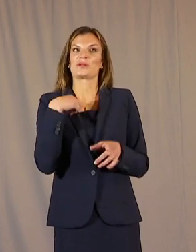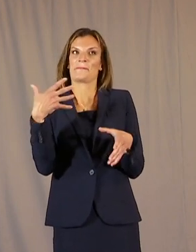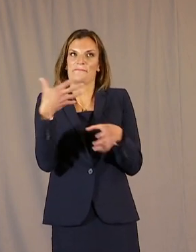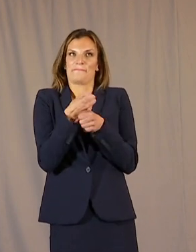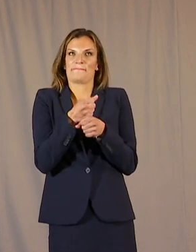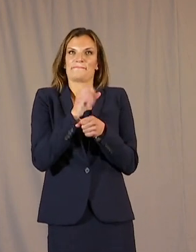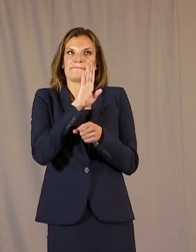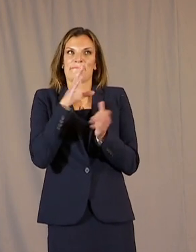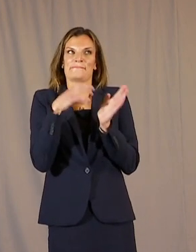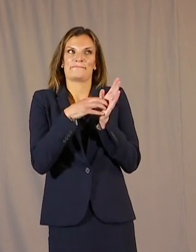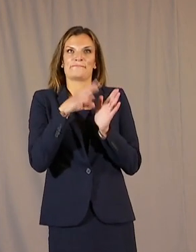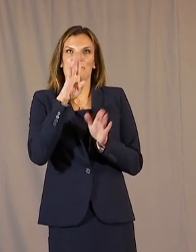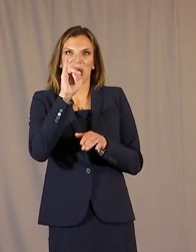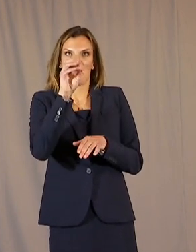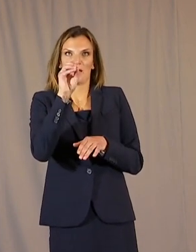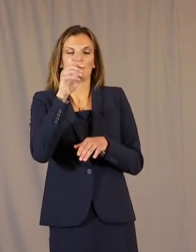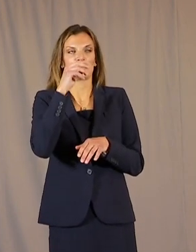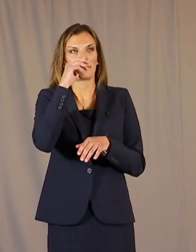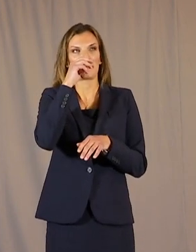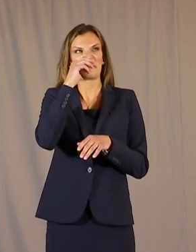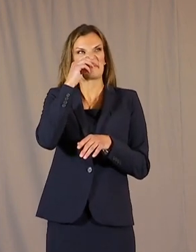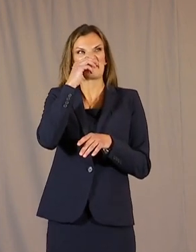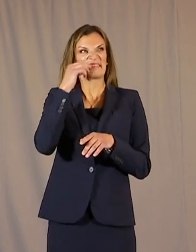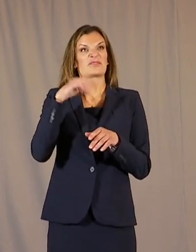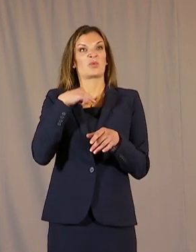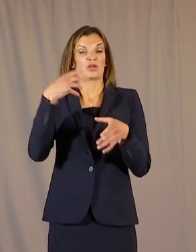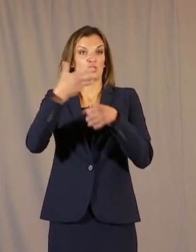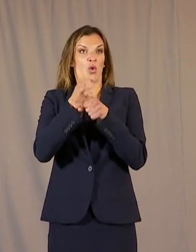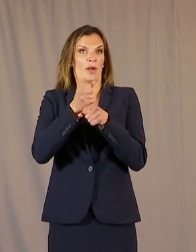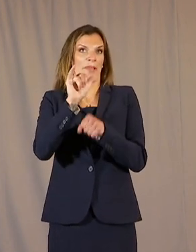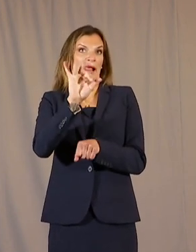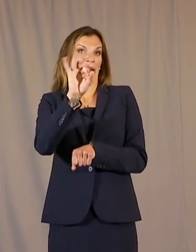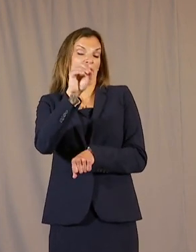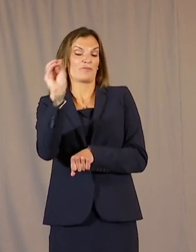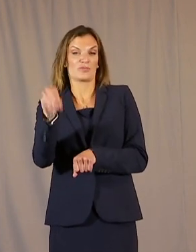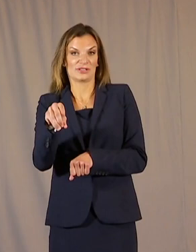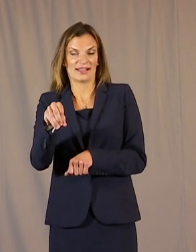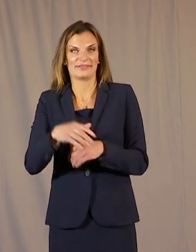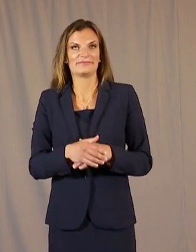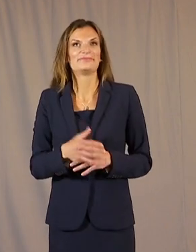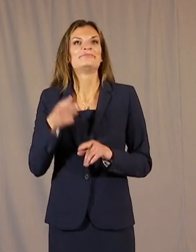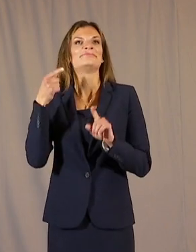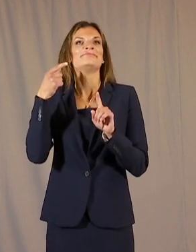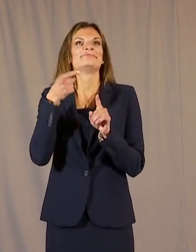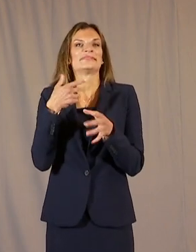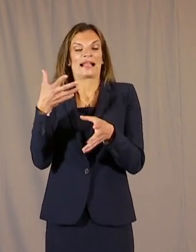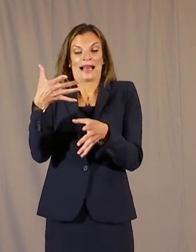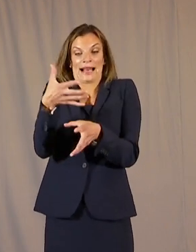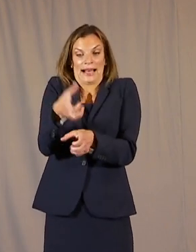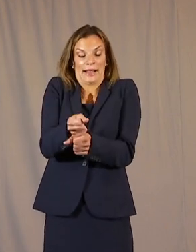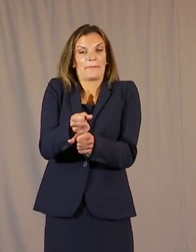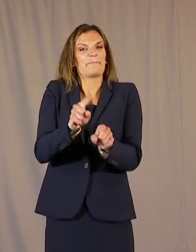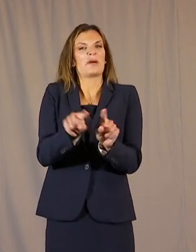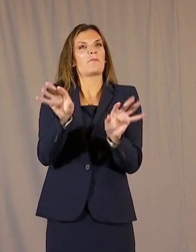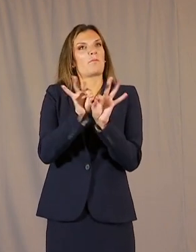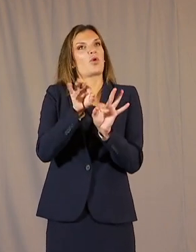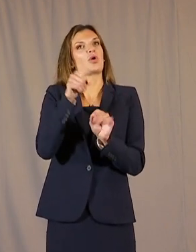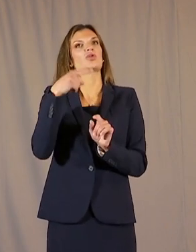by about 90%, but we do want you to get to know who they are first, and then they'll